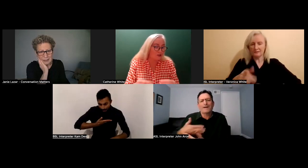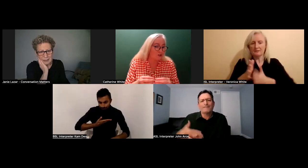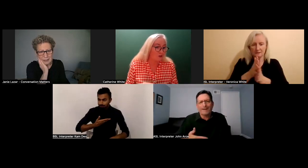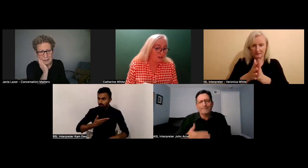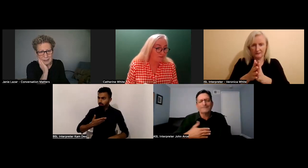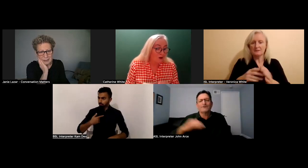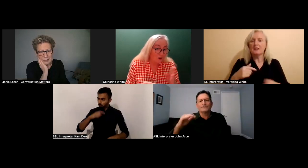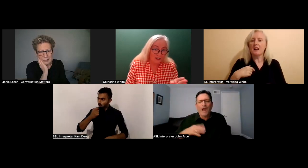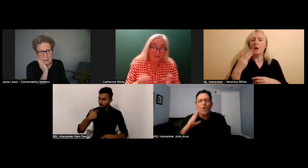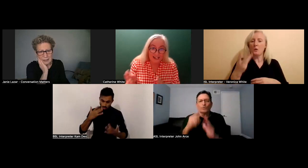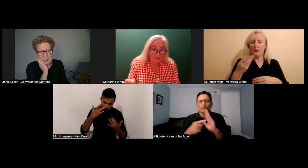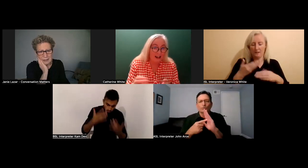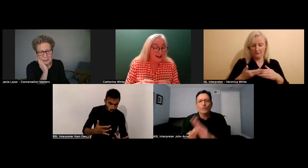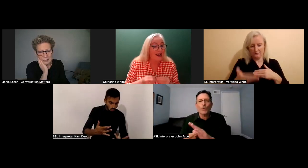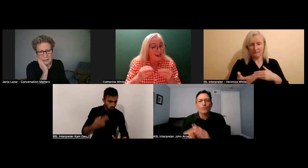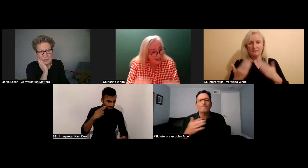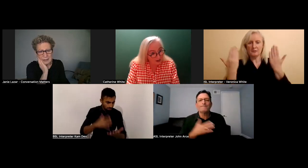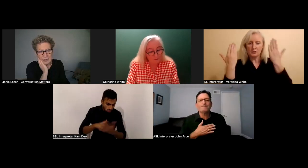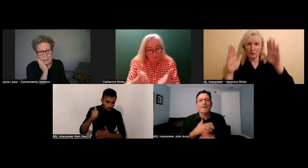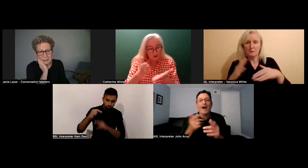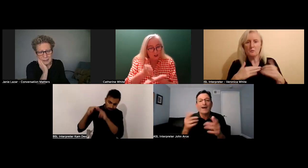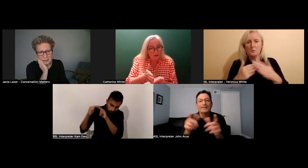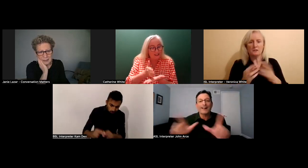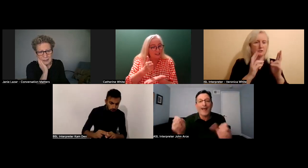am going to show them what's right and wrong. I